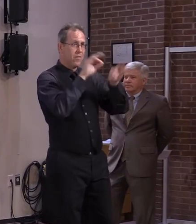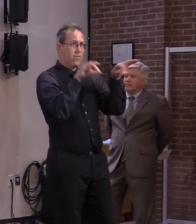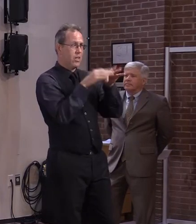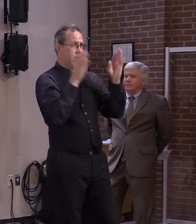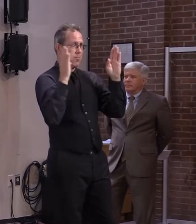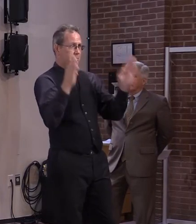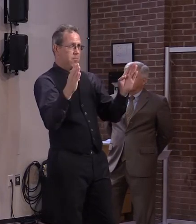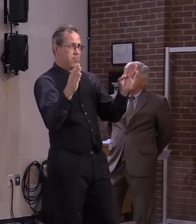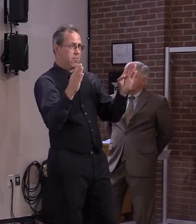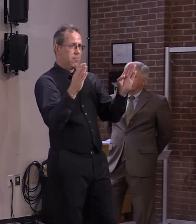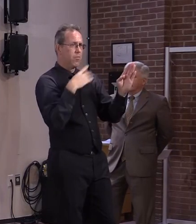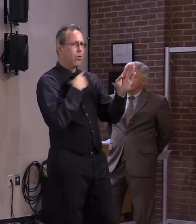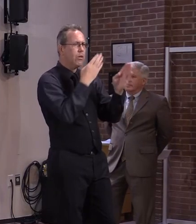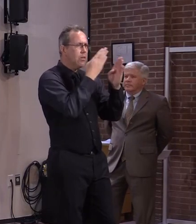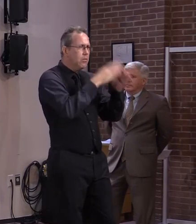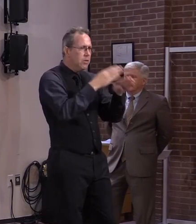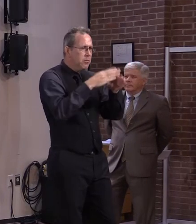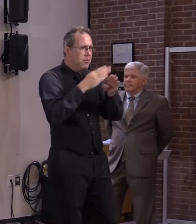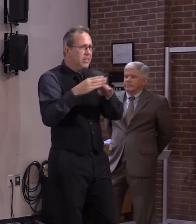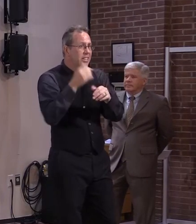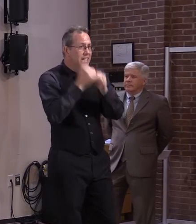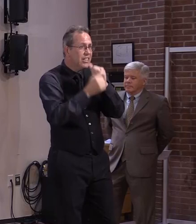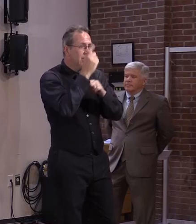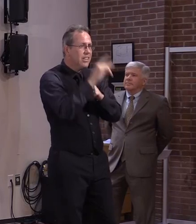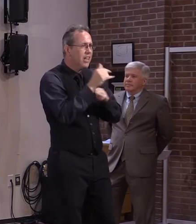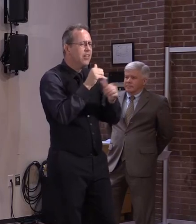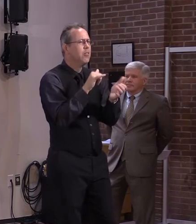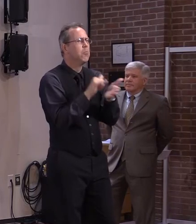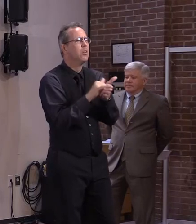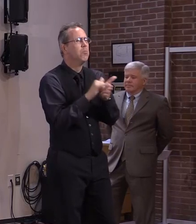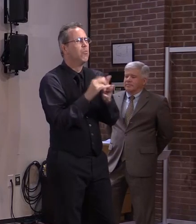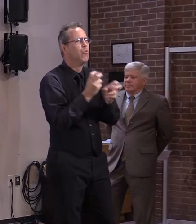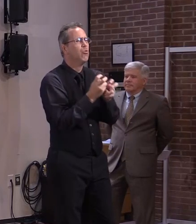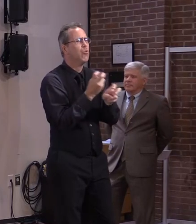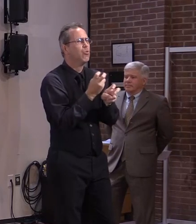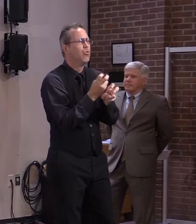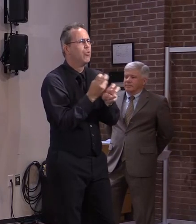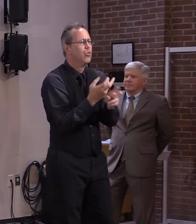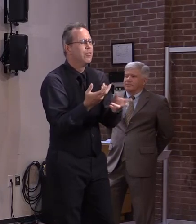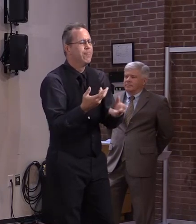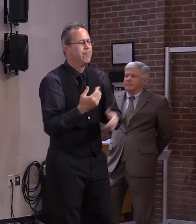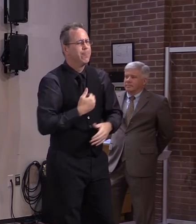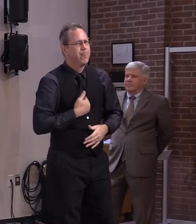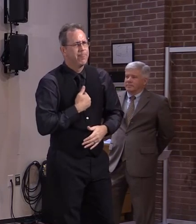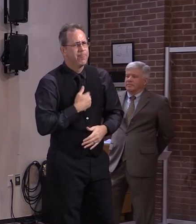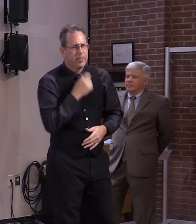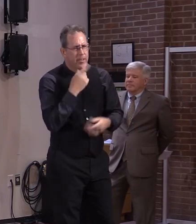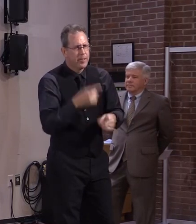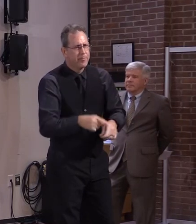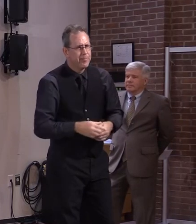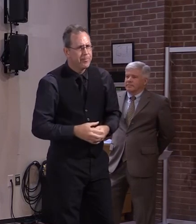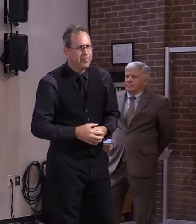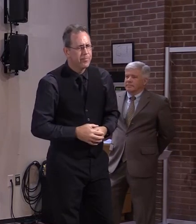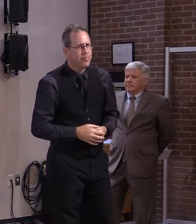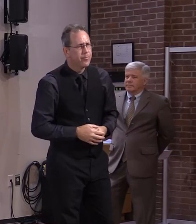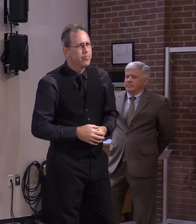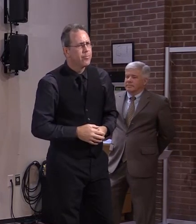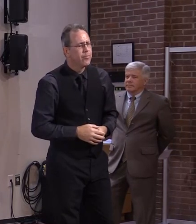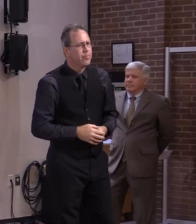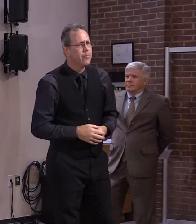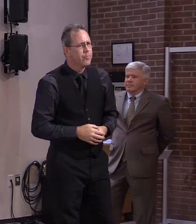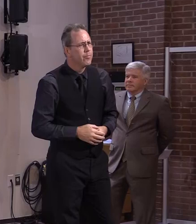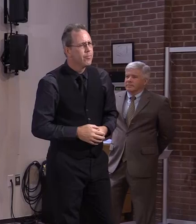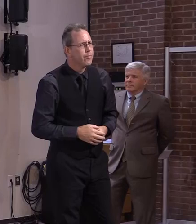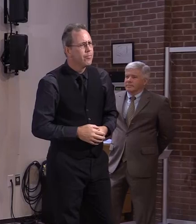that many positive cases, but I don't believe that we're able to go back and really put them into the proper places,